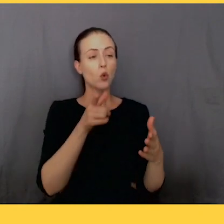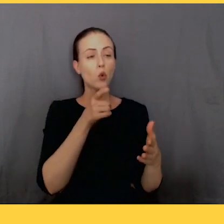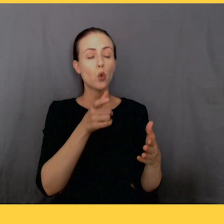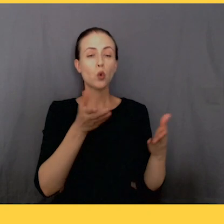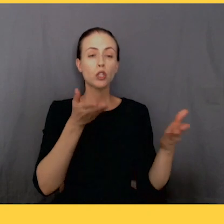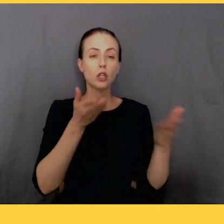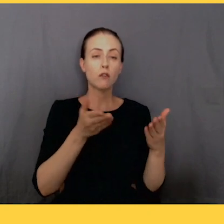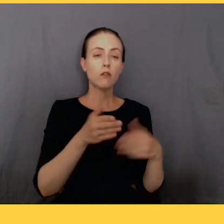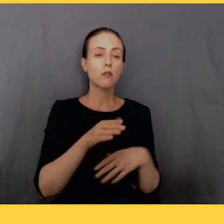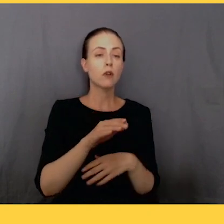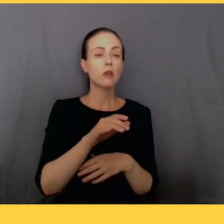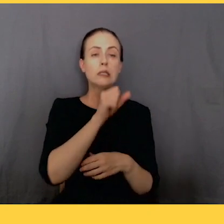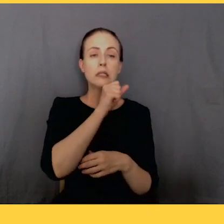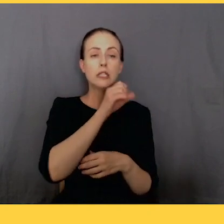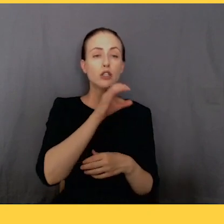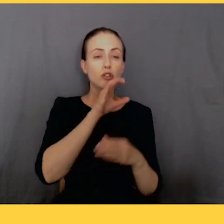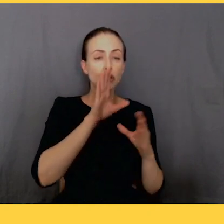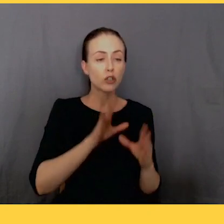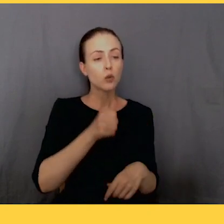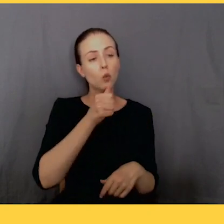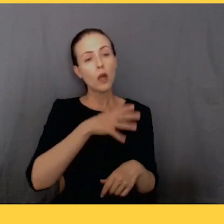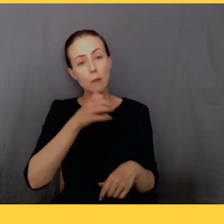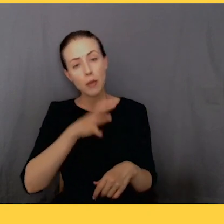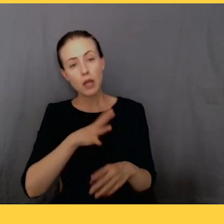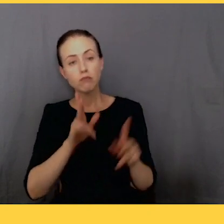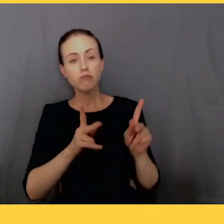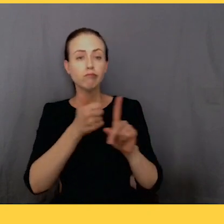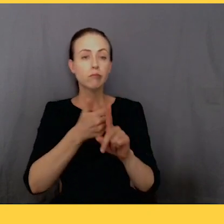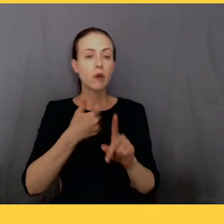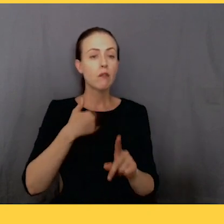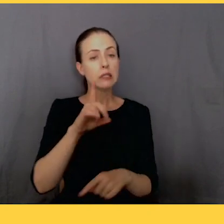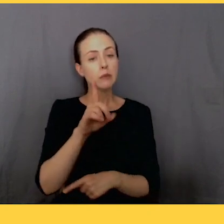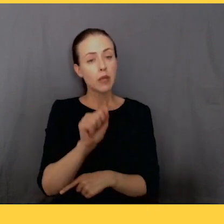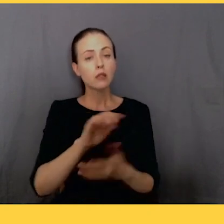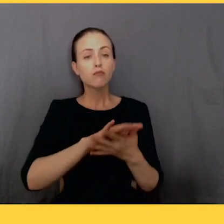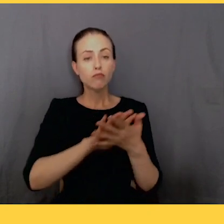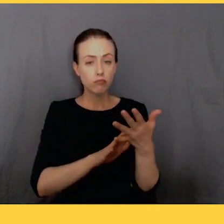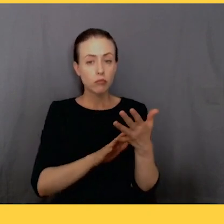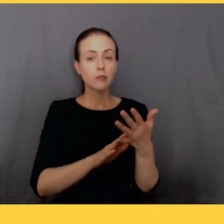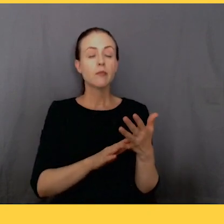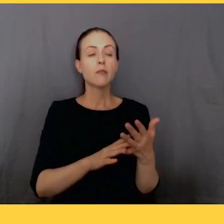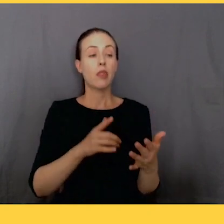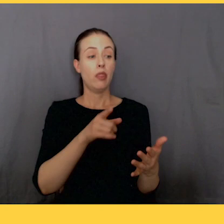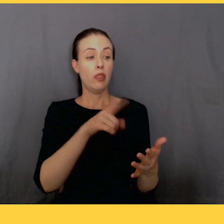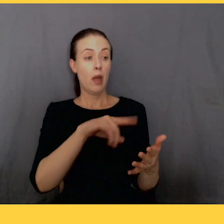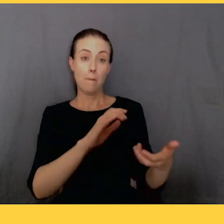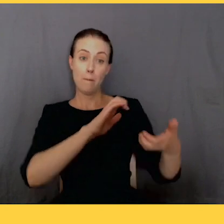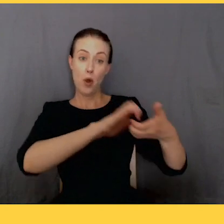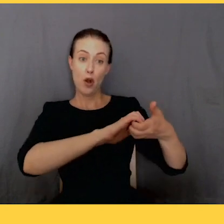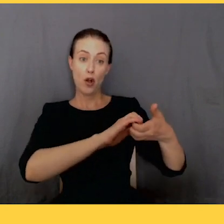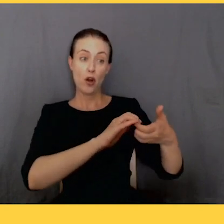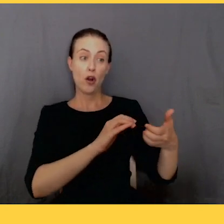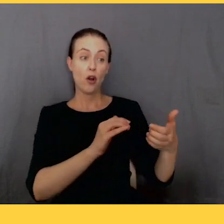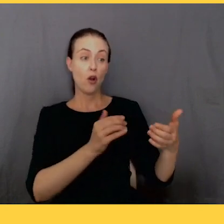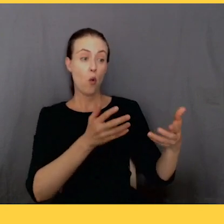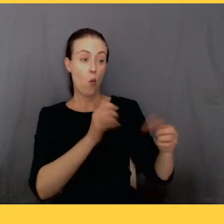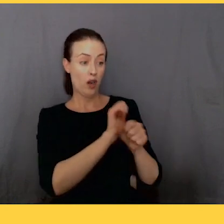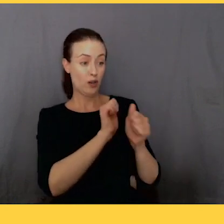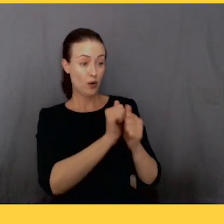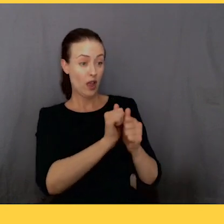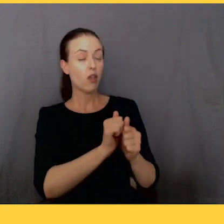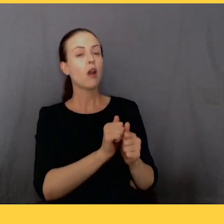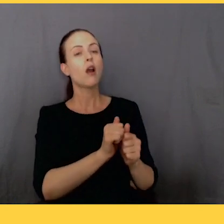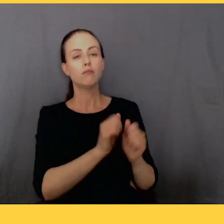low-income families, among others. These partnerships allow us to have a greater impact than we would if we tried to do